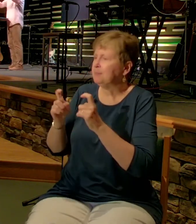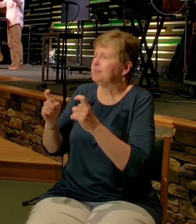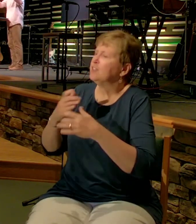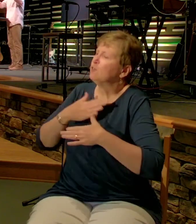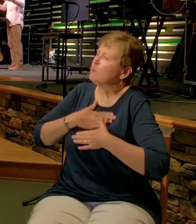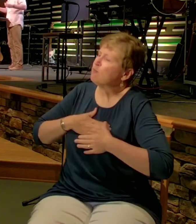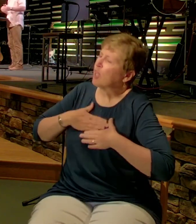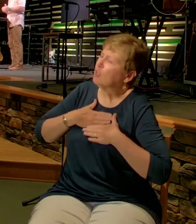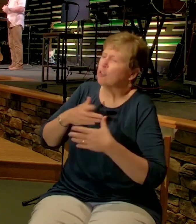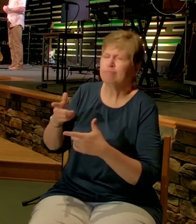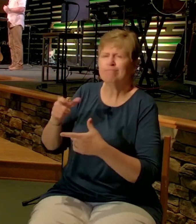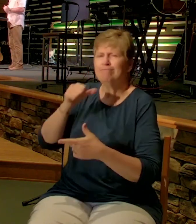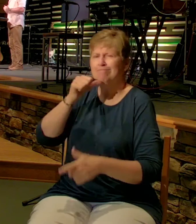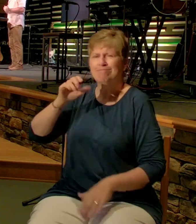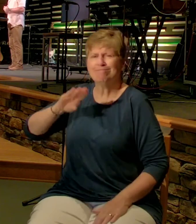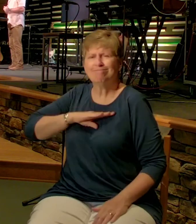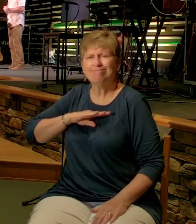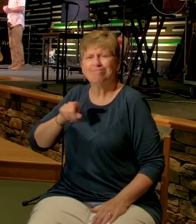it won't be enough.